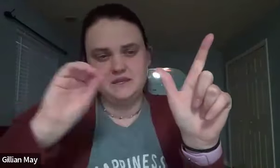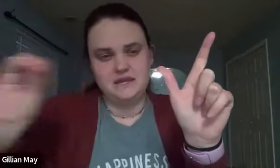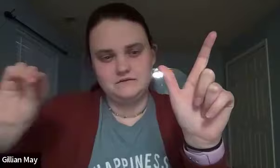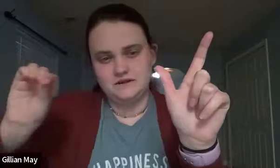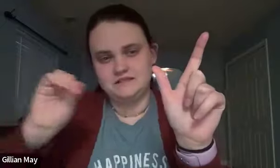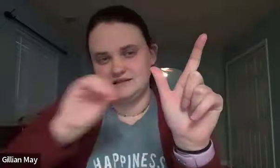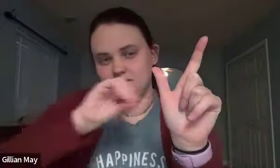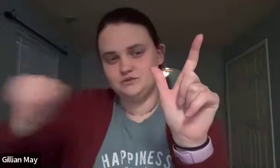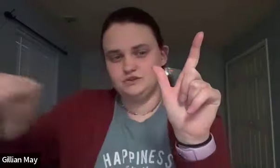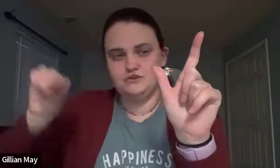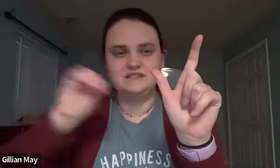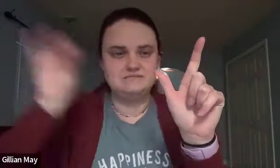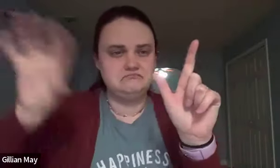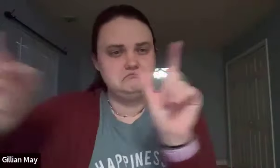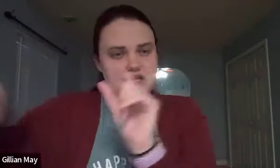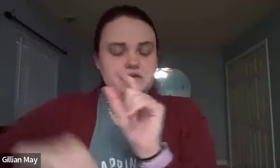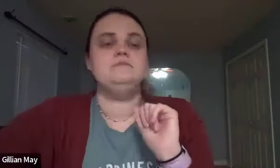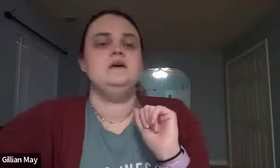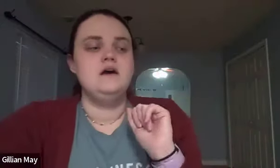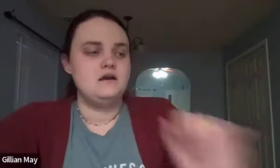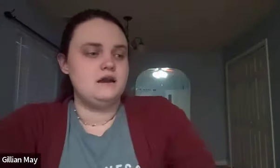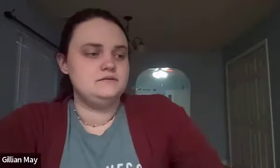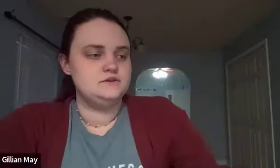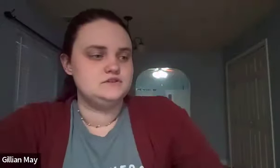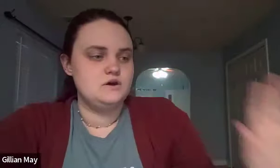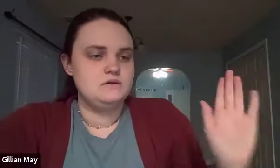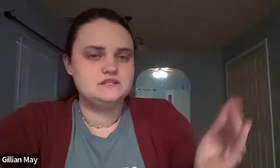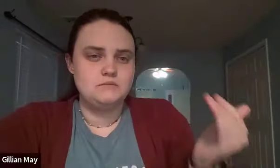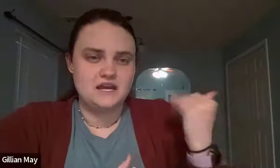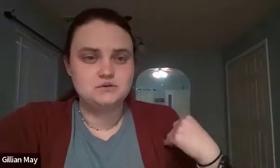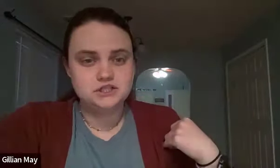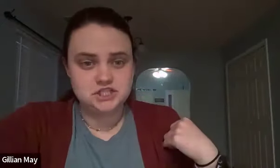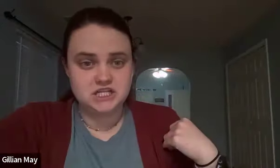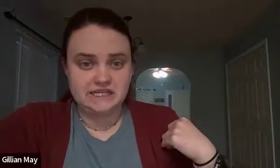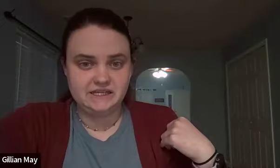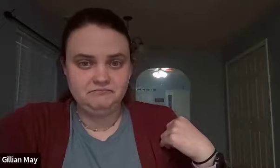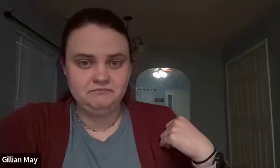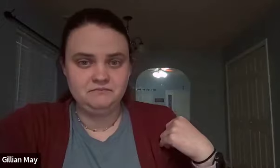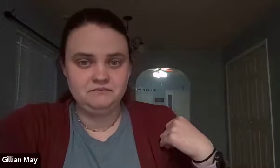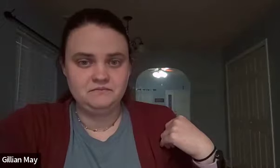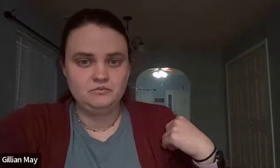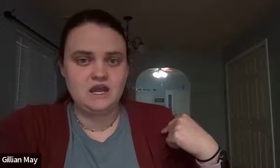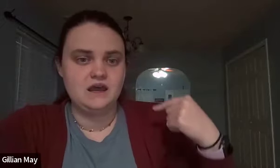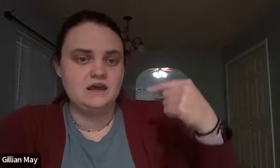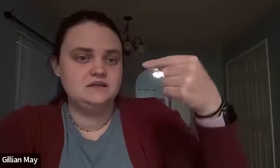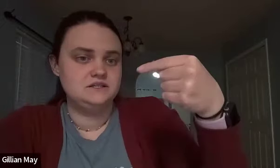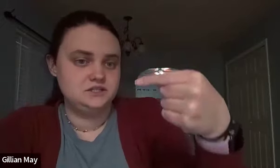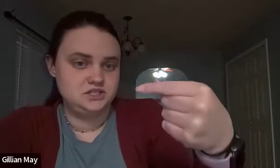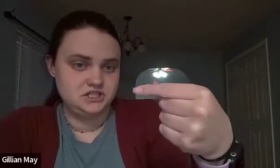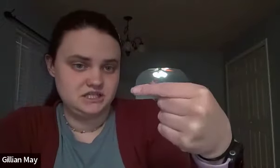and N are very similar. So we'll do those together. All right. So let's go back to our G. We had